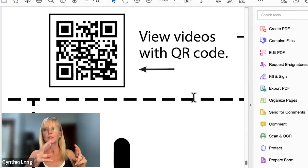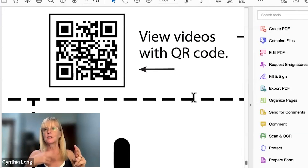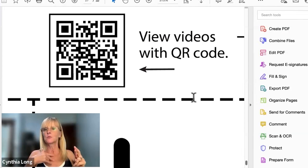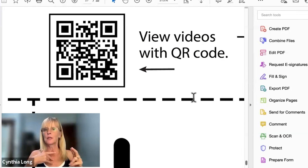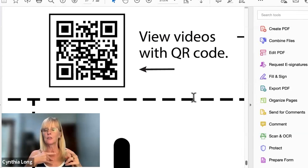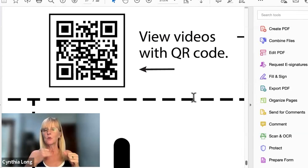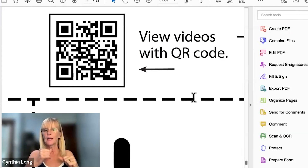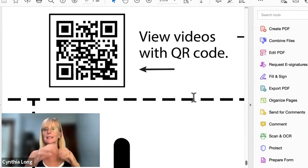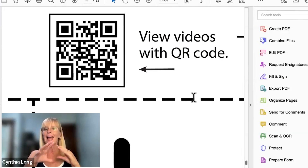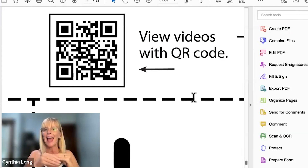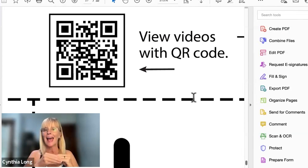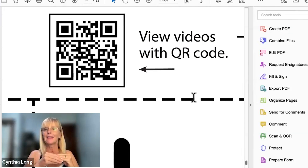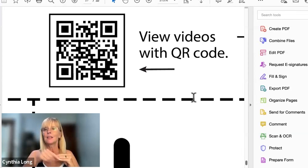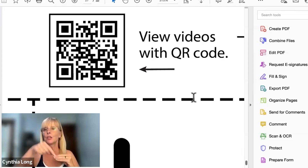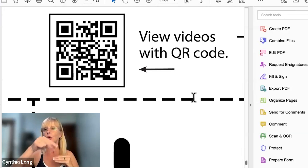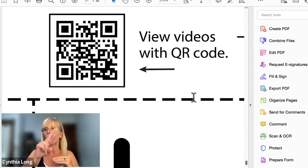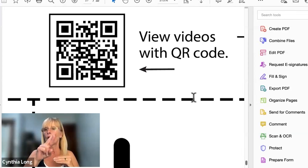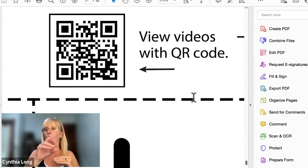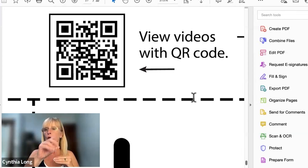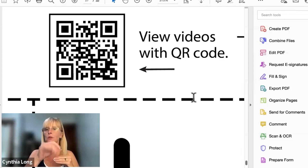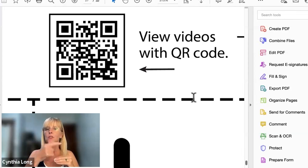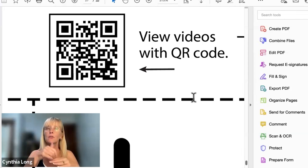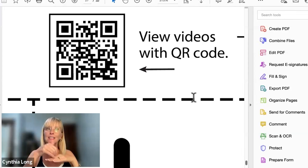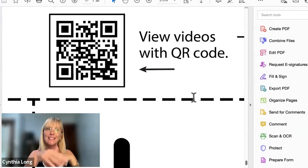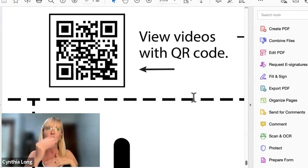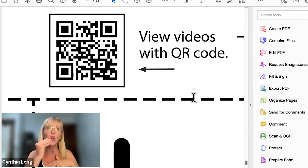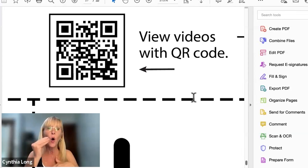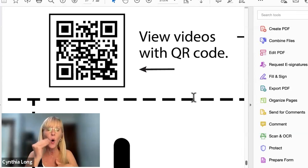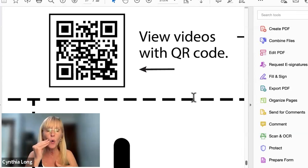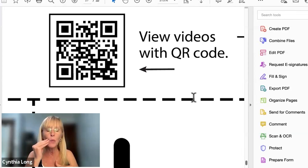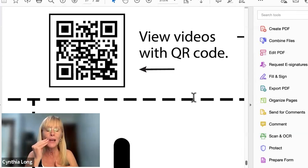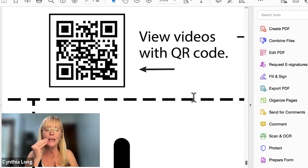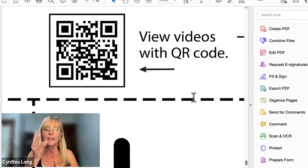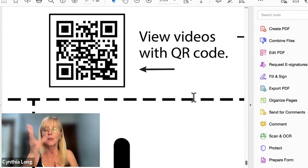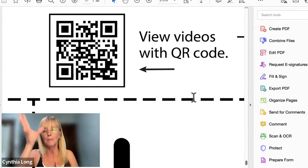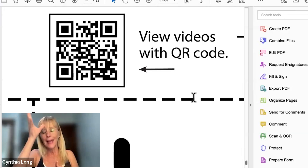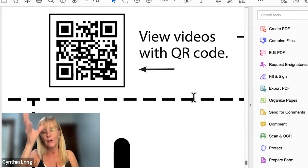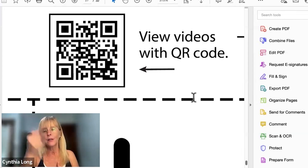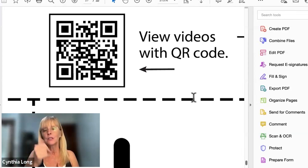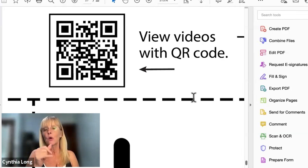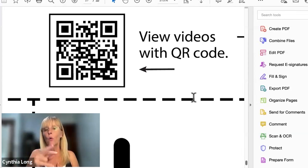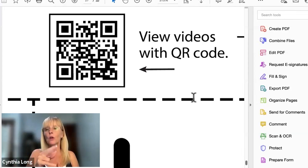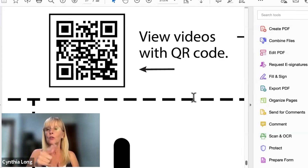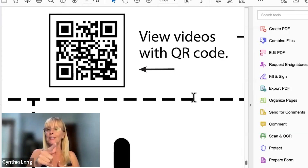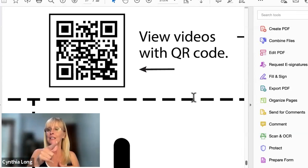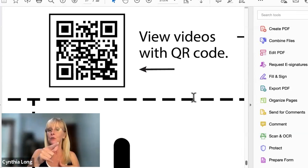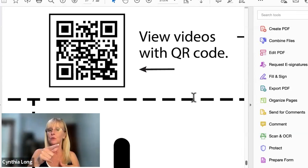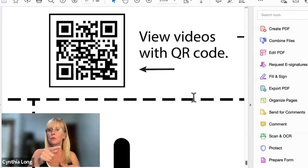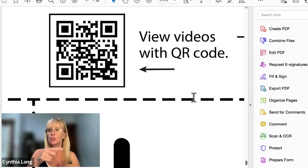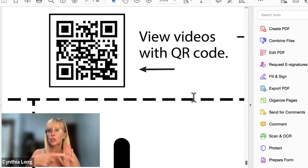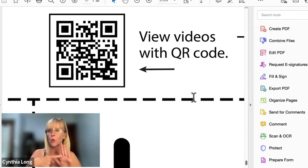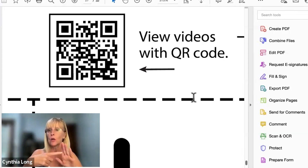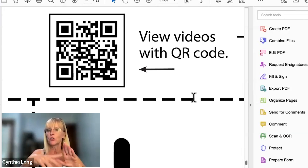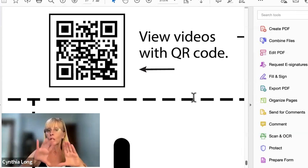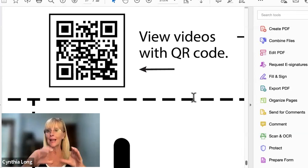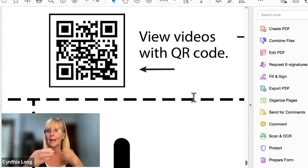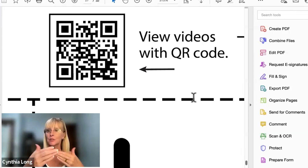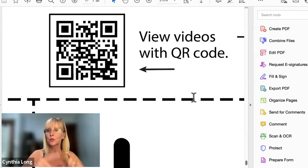resources, we try to add the QR code. So if you send it home to the parents, or you need to show it in your classroom